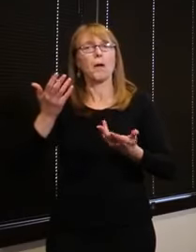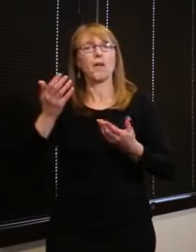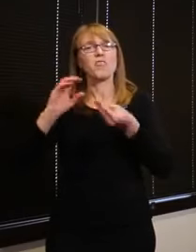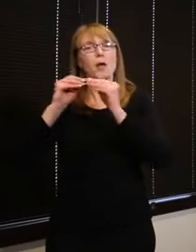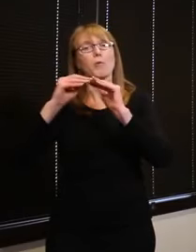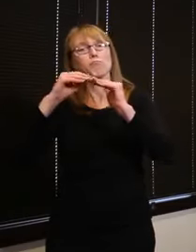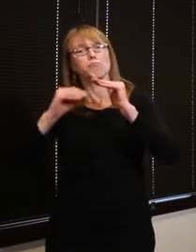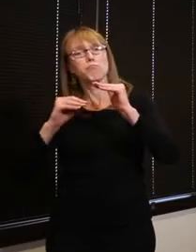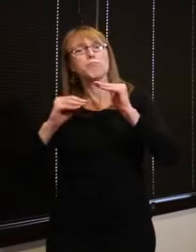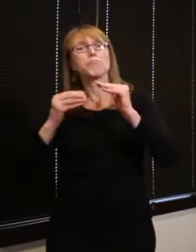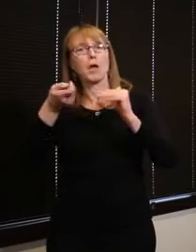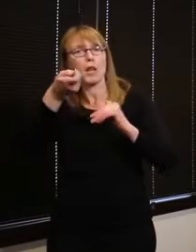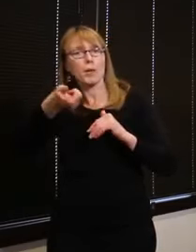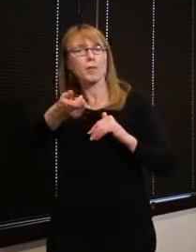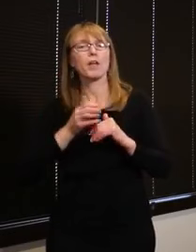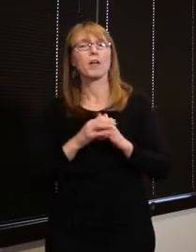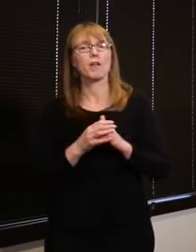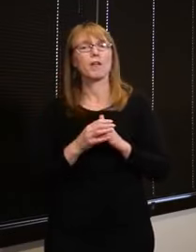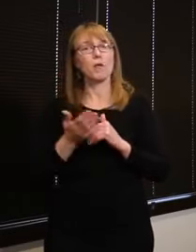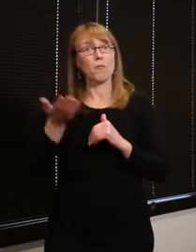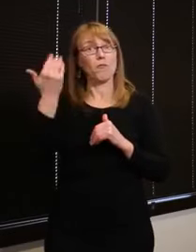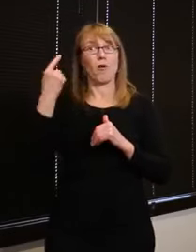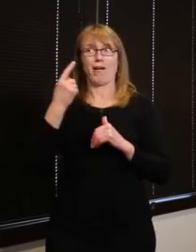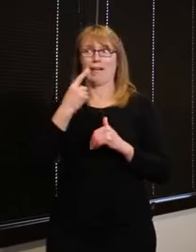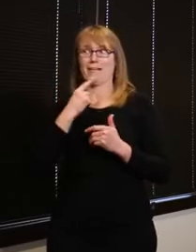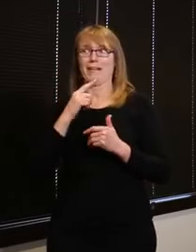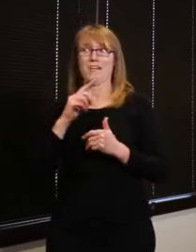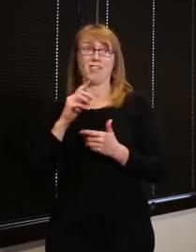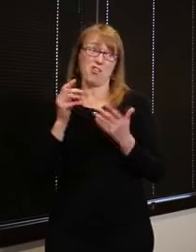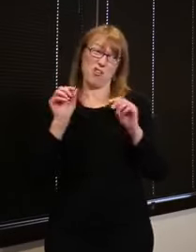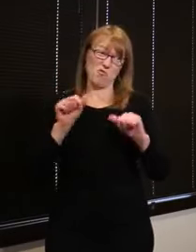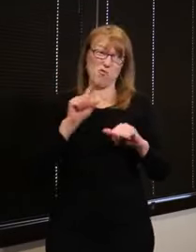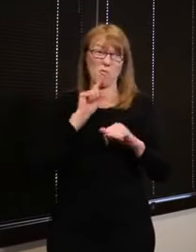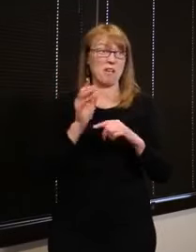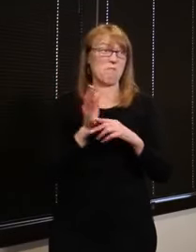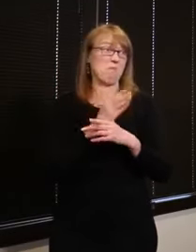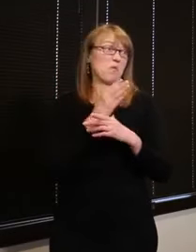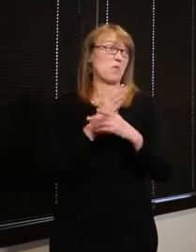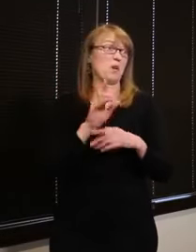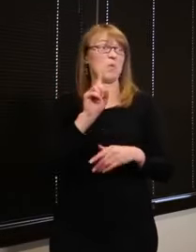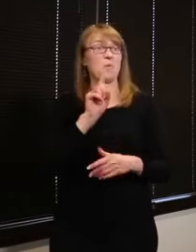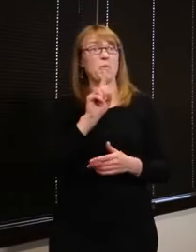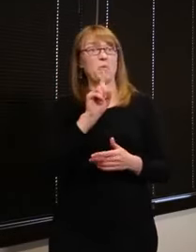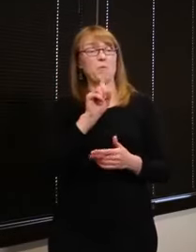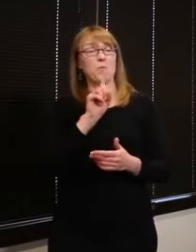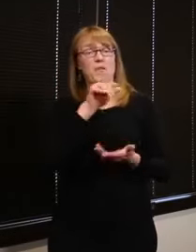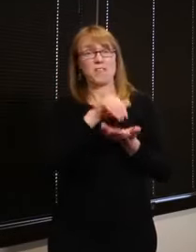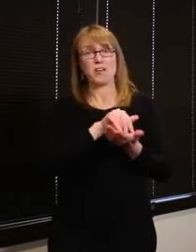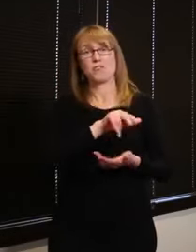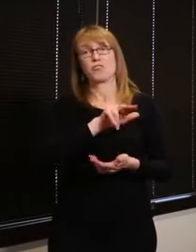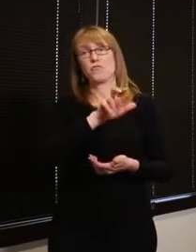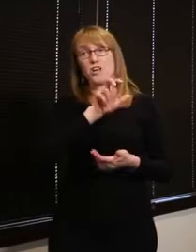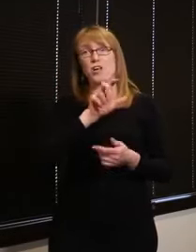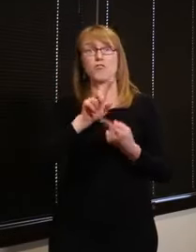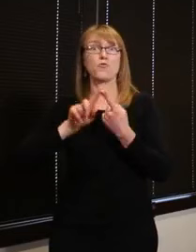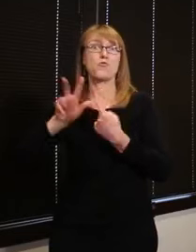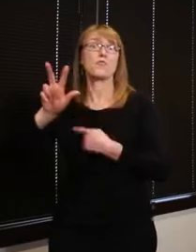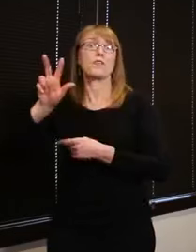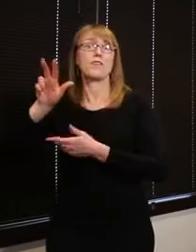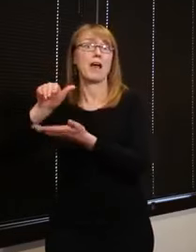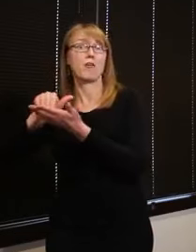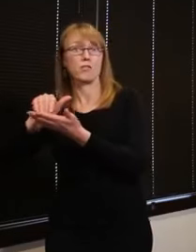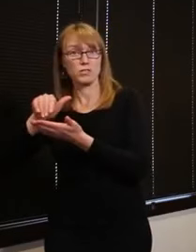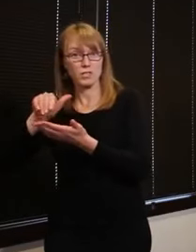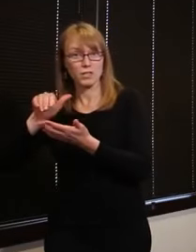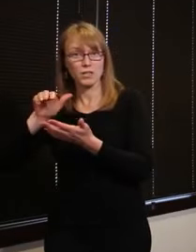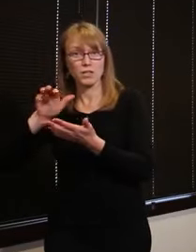that it could be anywhere from around 1,700 to 3,000 patients or 1,300 to 3,000 patients. And those